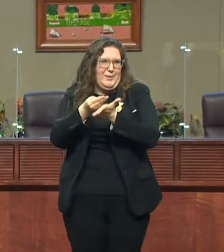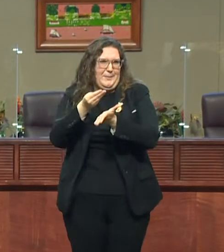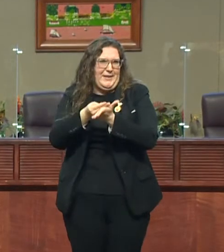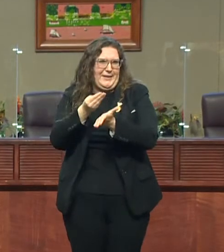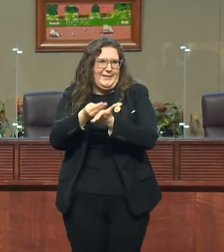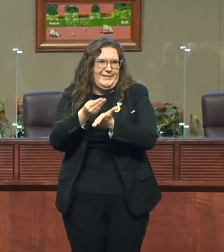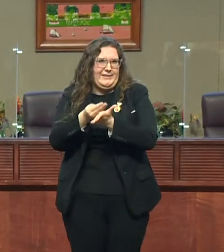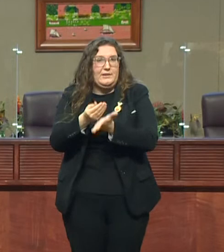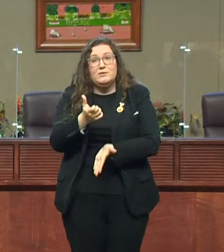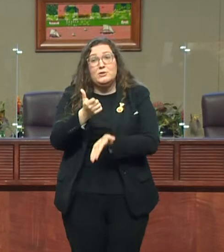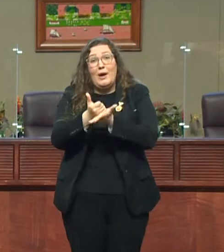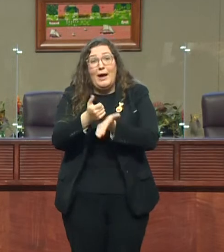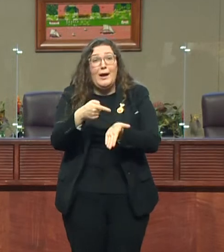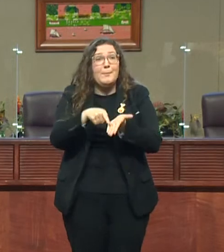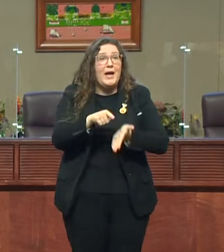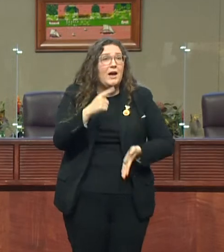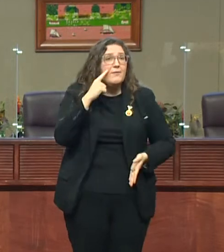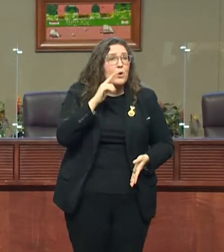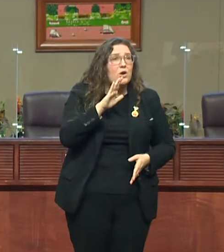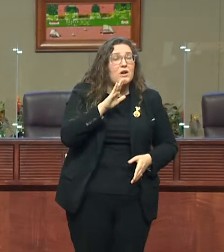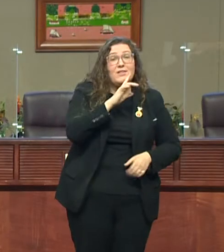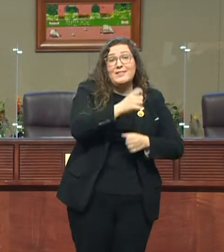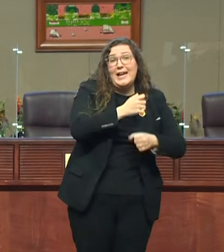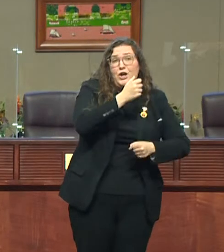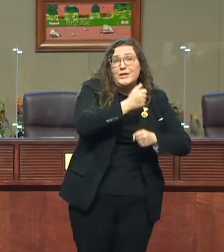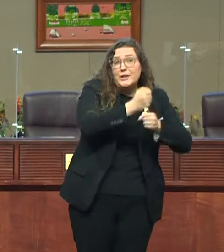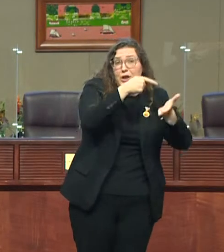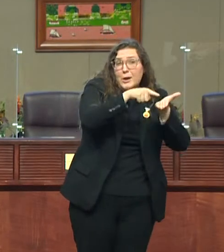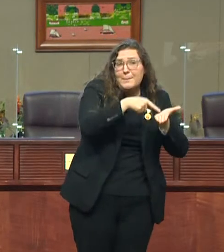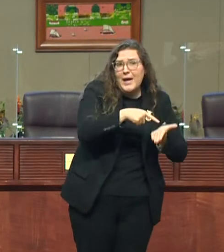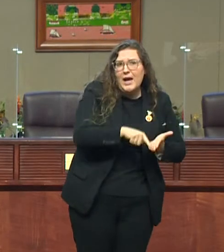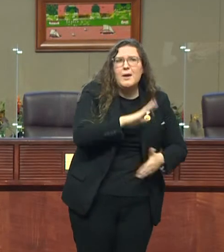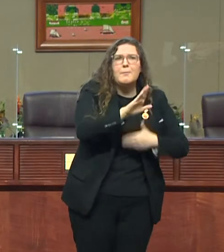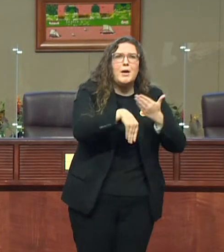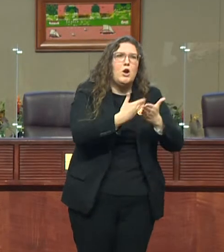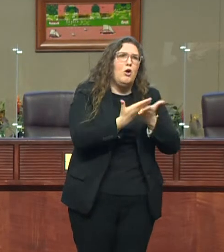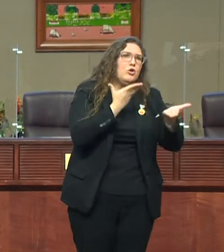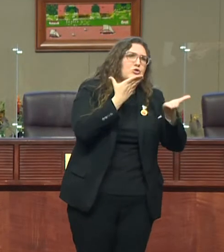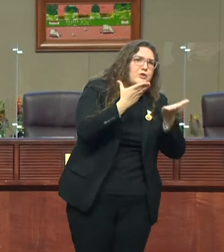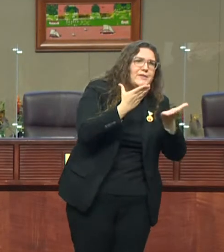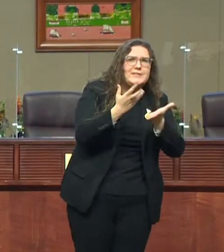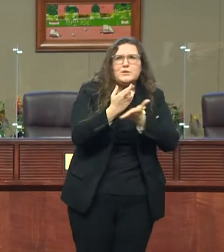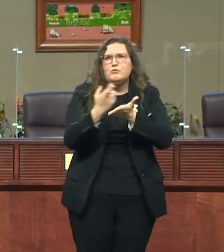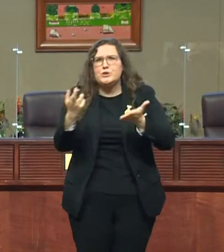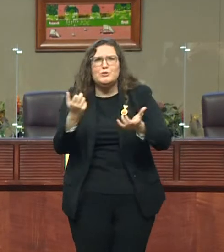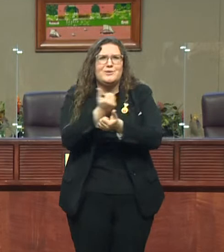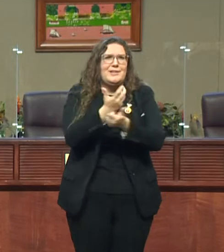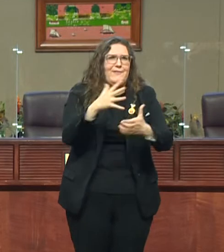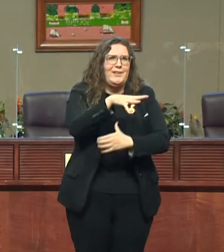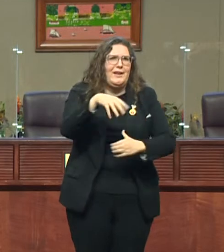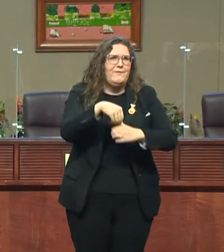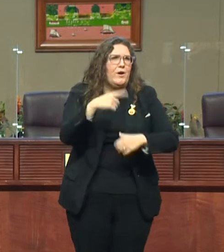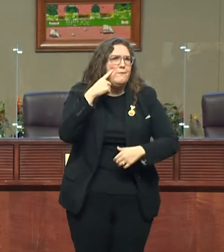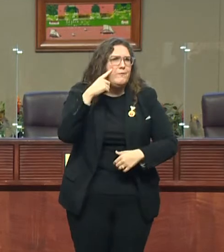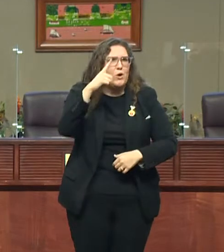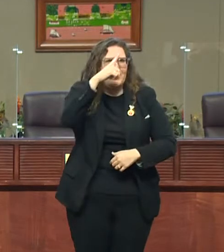for not only their salaries, but all of the services and resources associated with summer school.